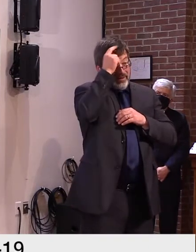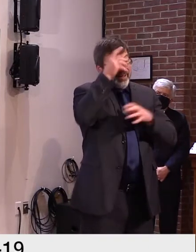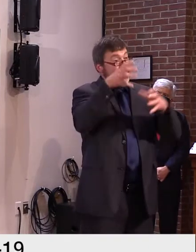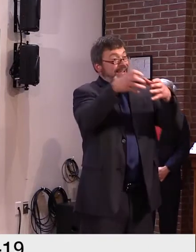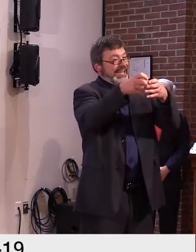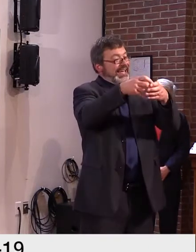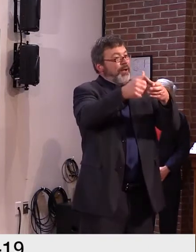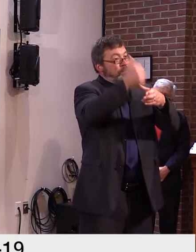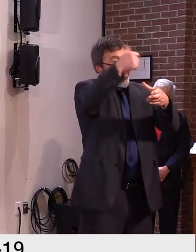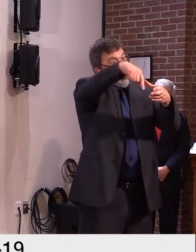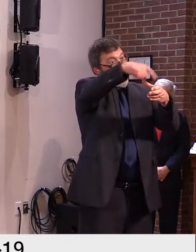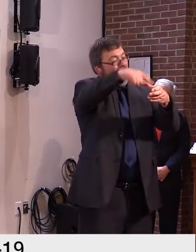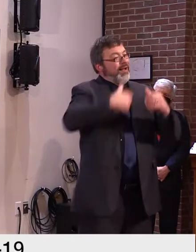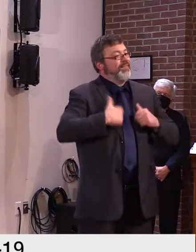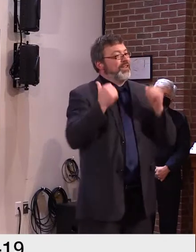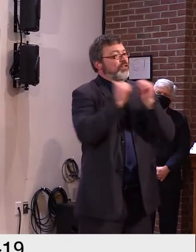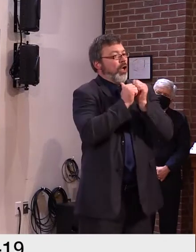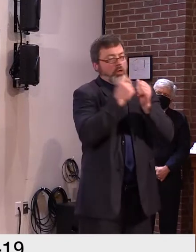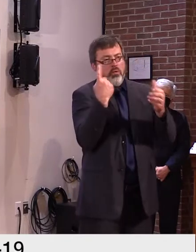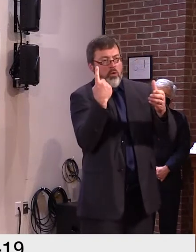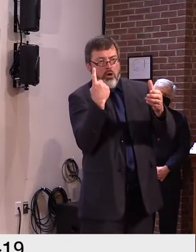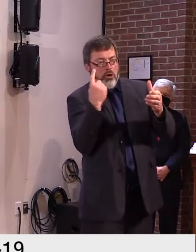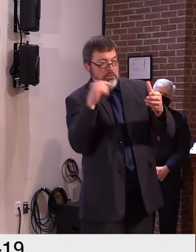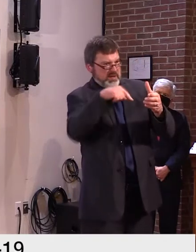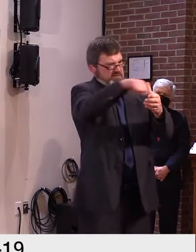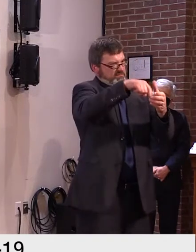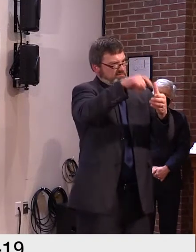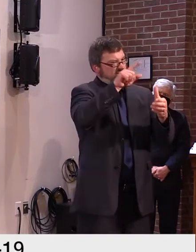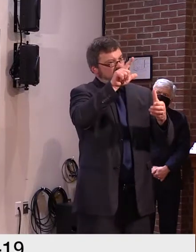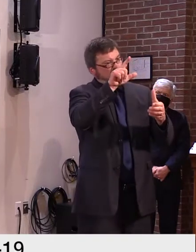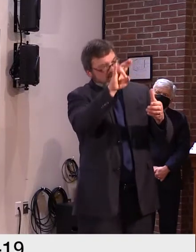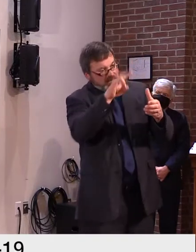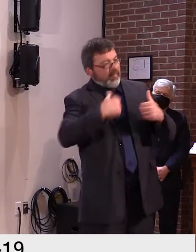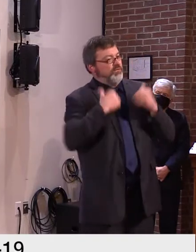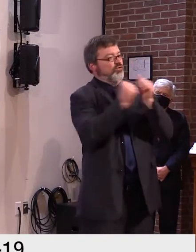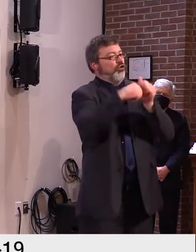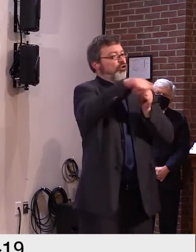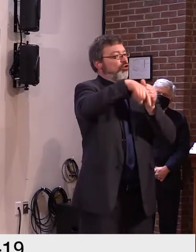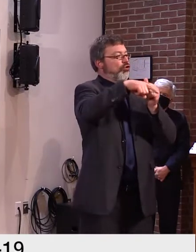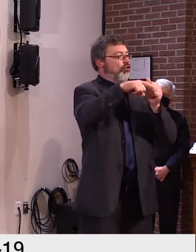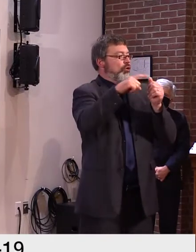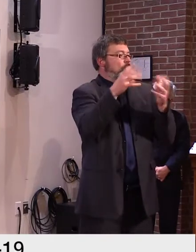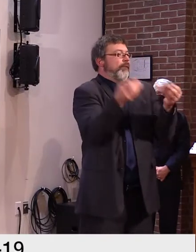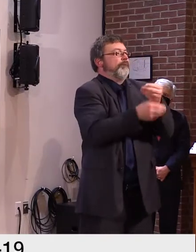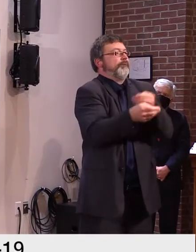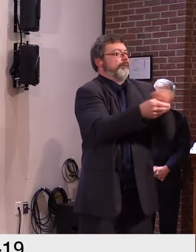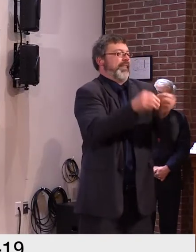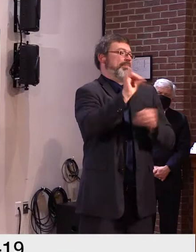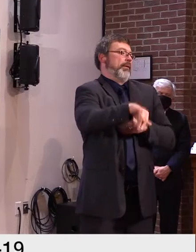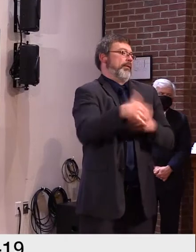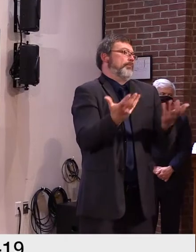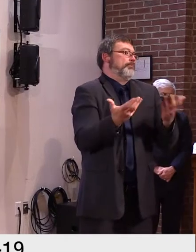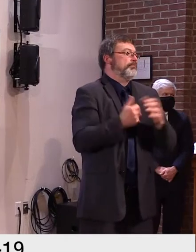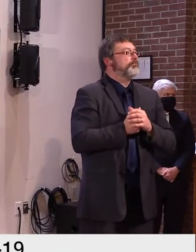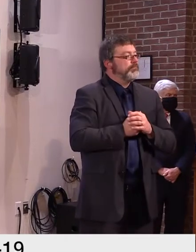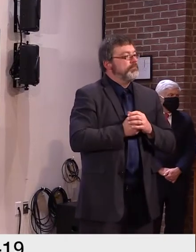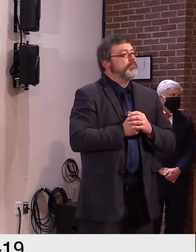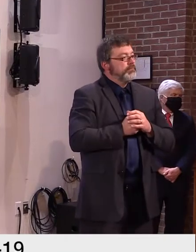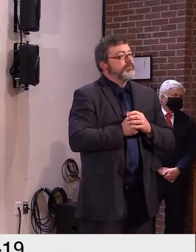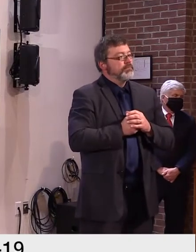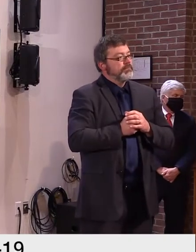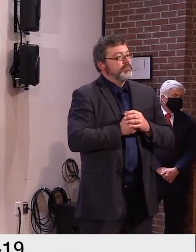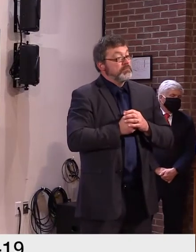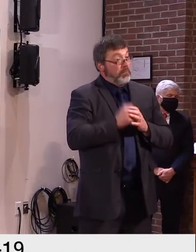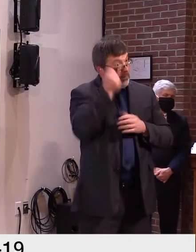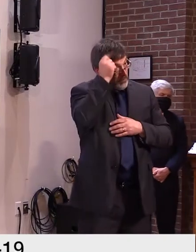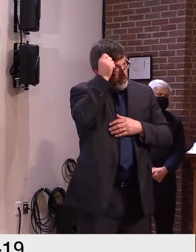contact with that group, but lived in separate housing. At this time, no one is hospitalized.